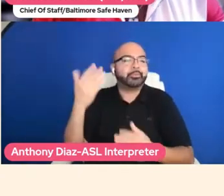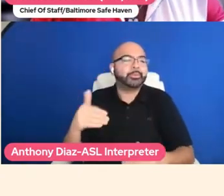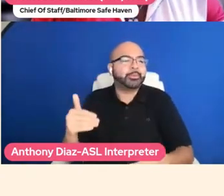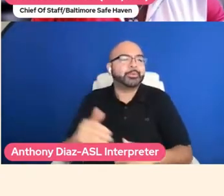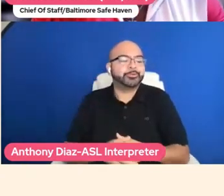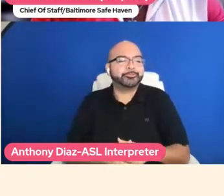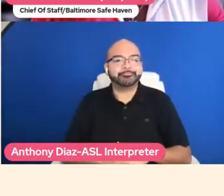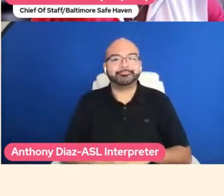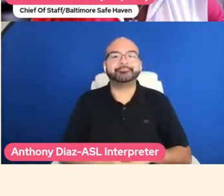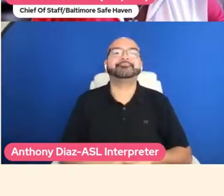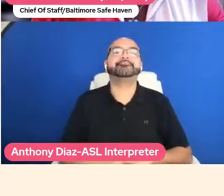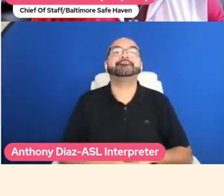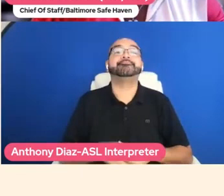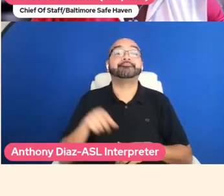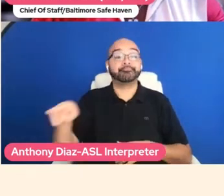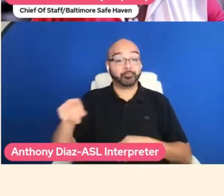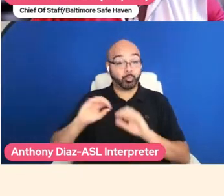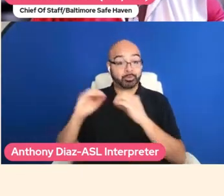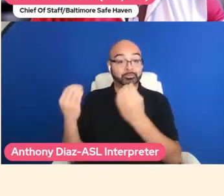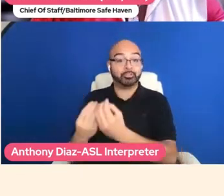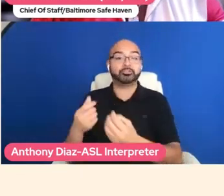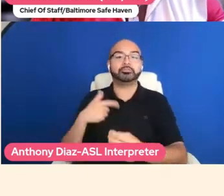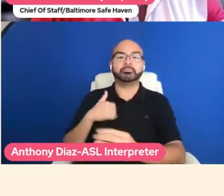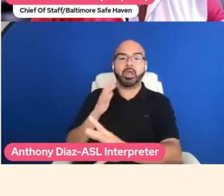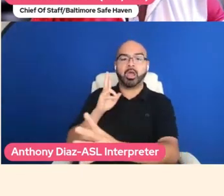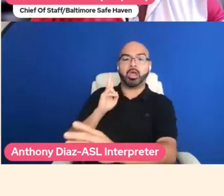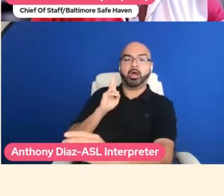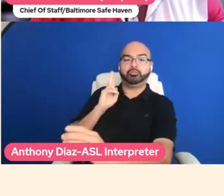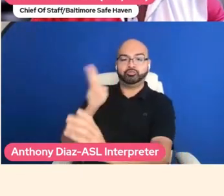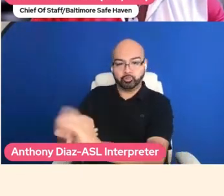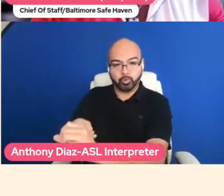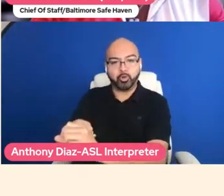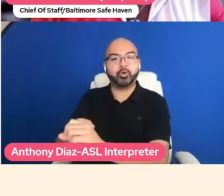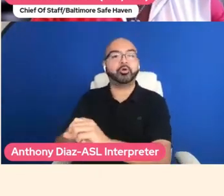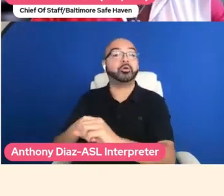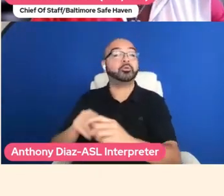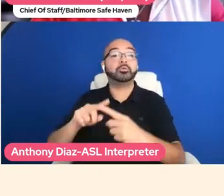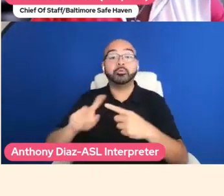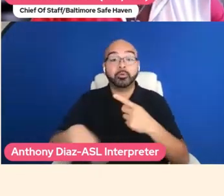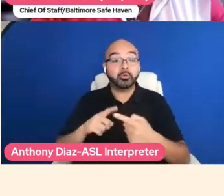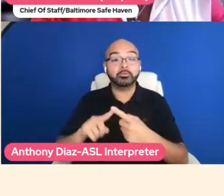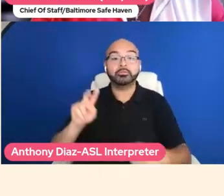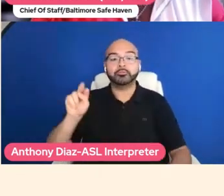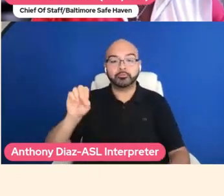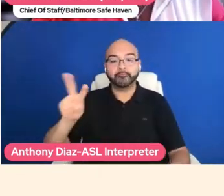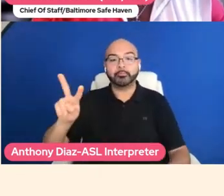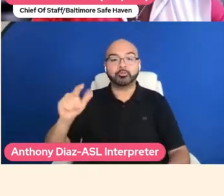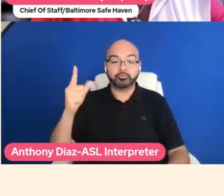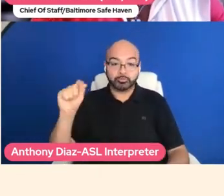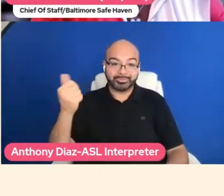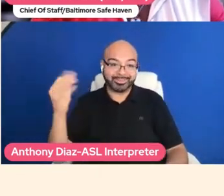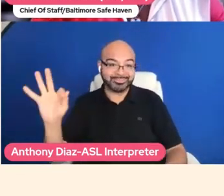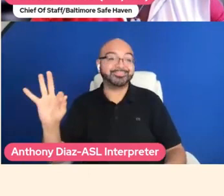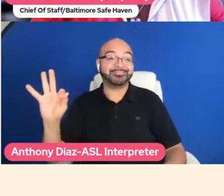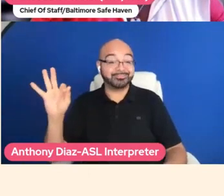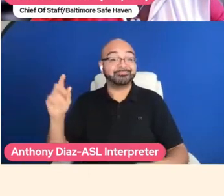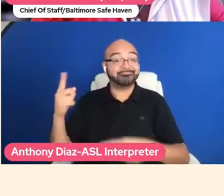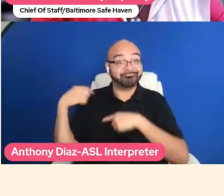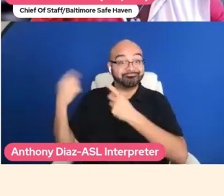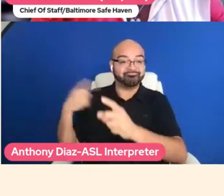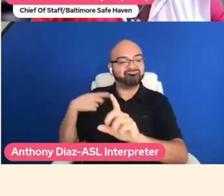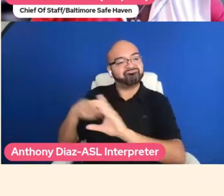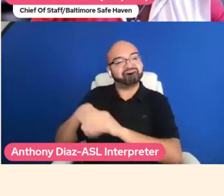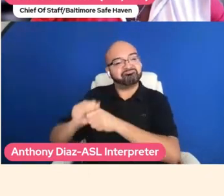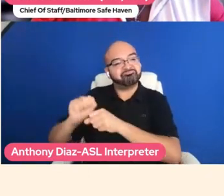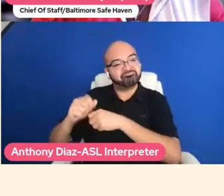I joined this organization in November 2019. I've been here ever since.